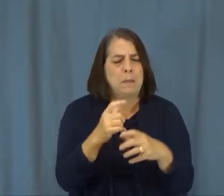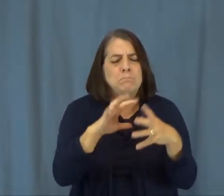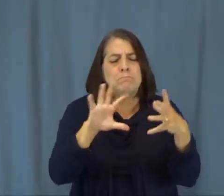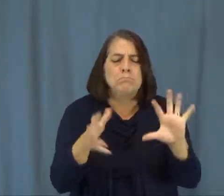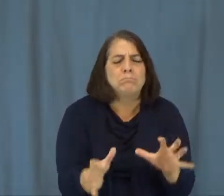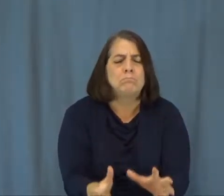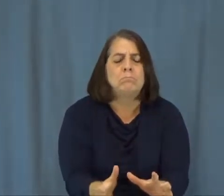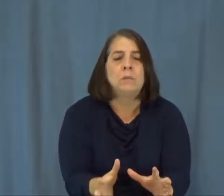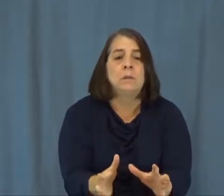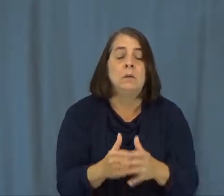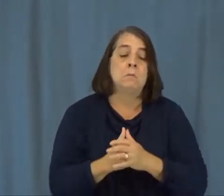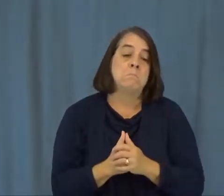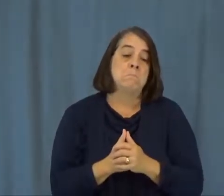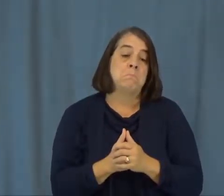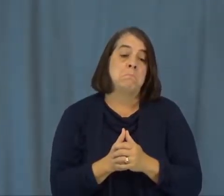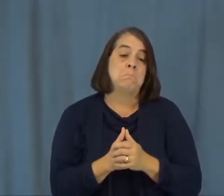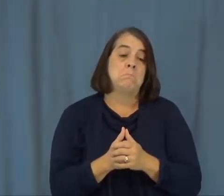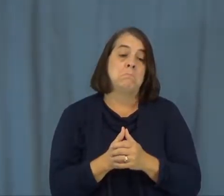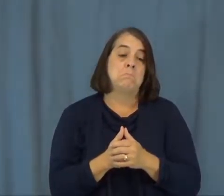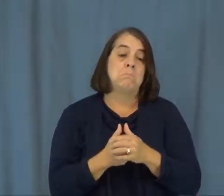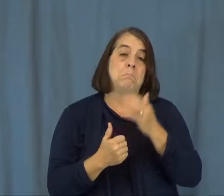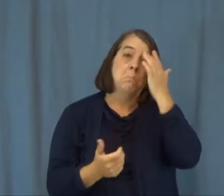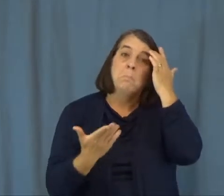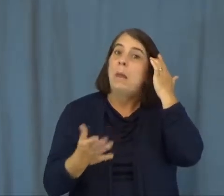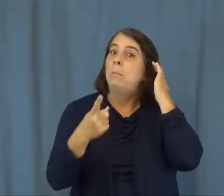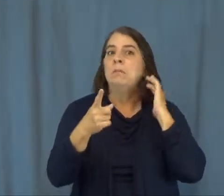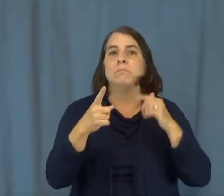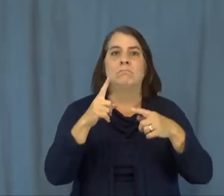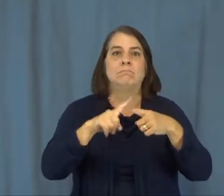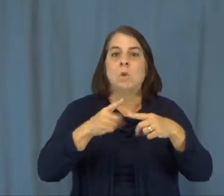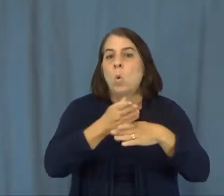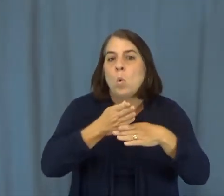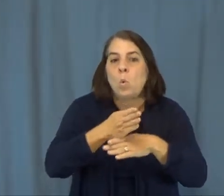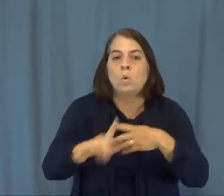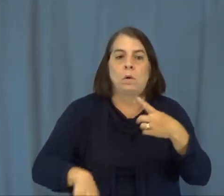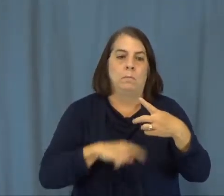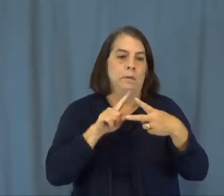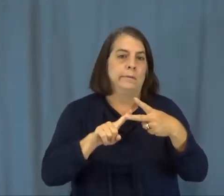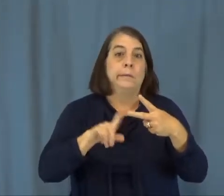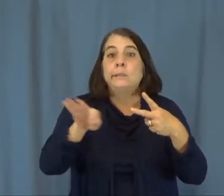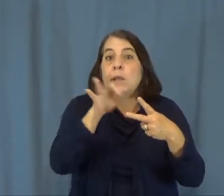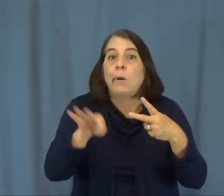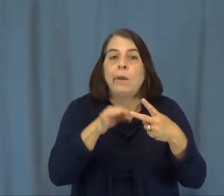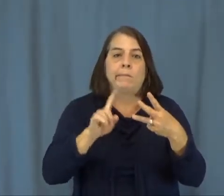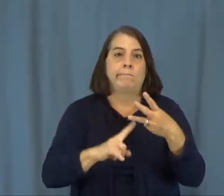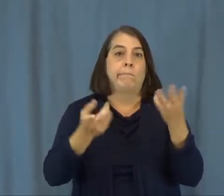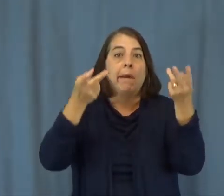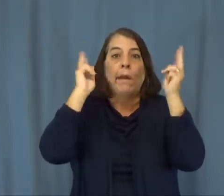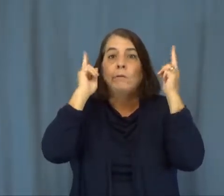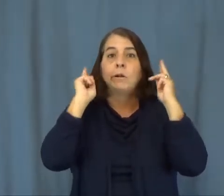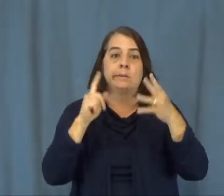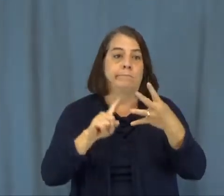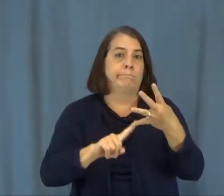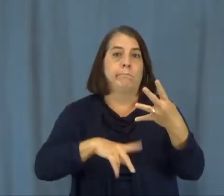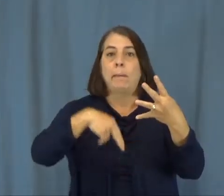it be carpentry sewing hairdressing or painting it all has to start